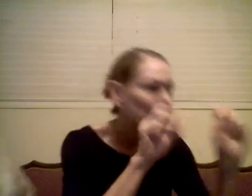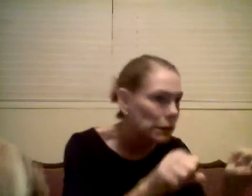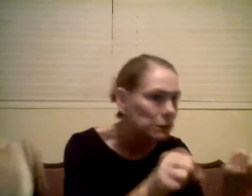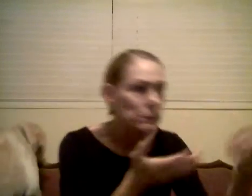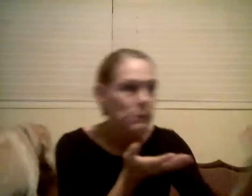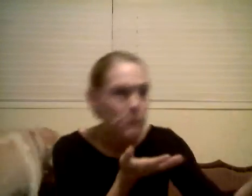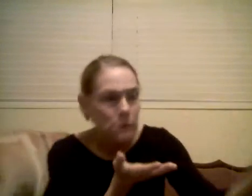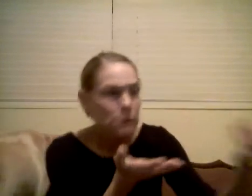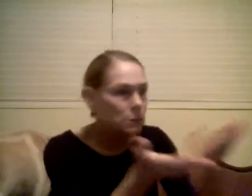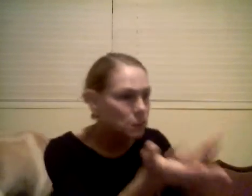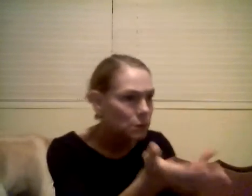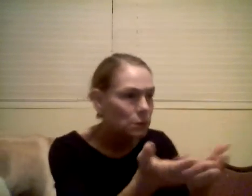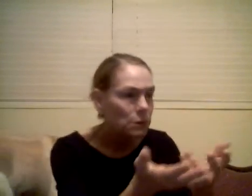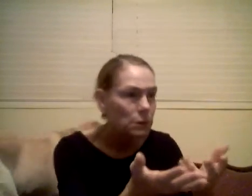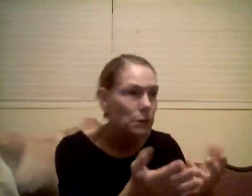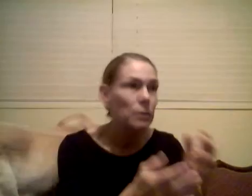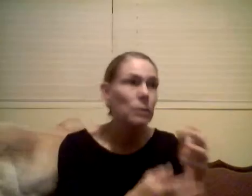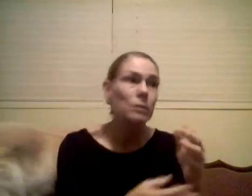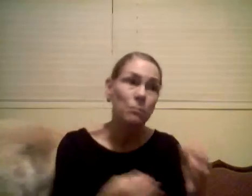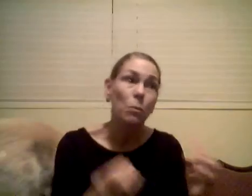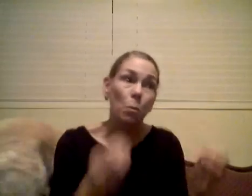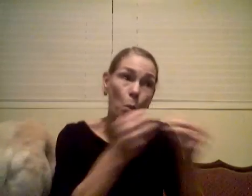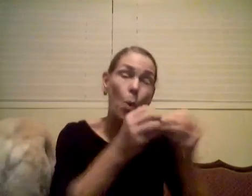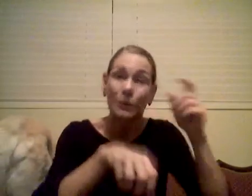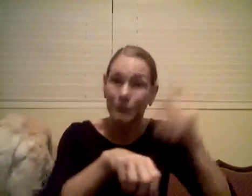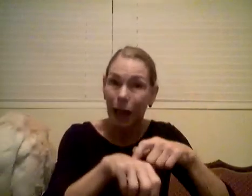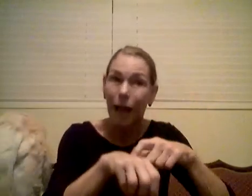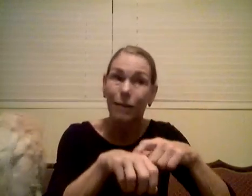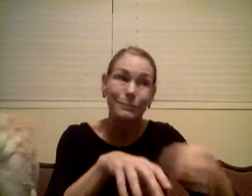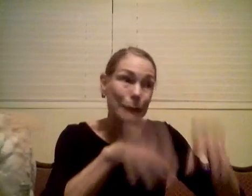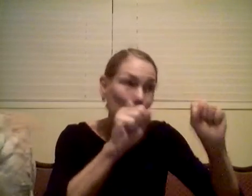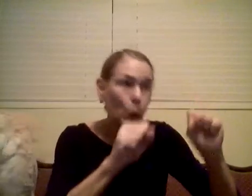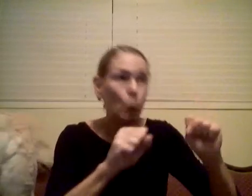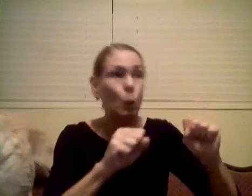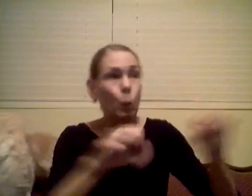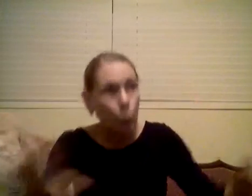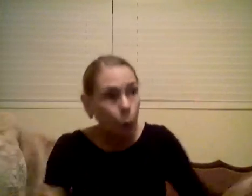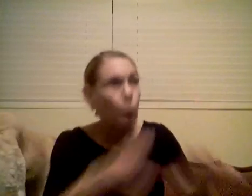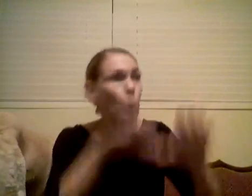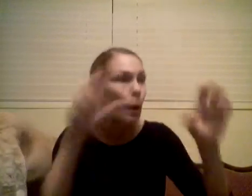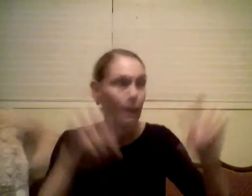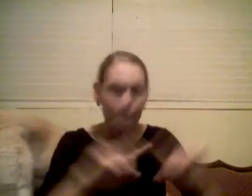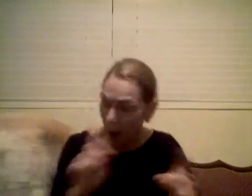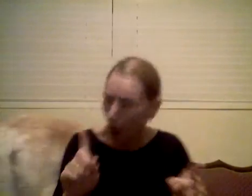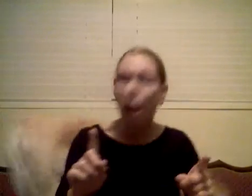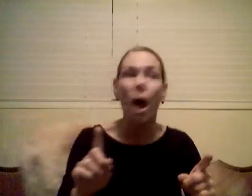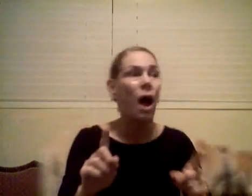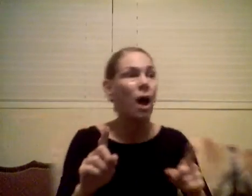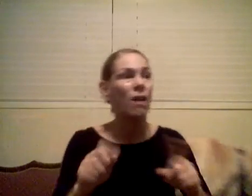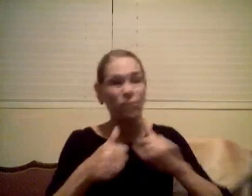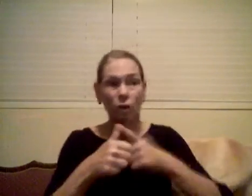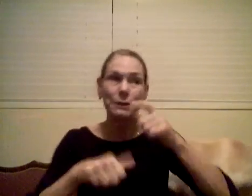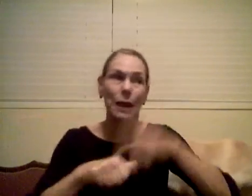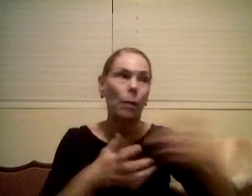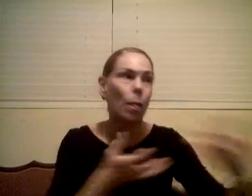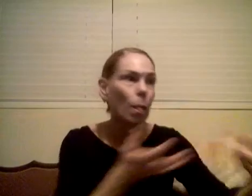get everything together, we were able to get the job done. And boy, the first project we probably didn't do so well. But by the third project in that class, we